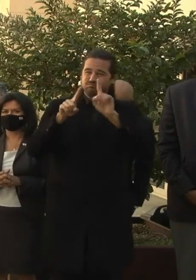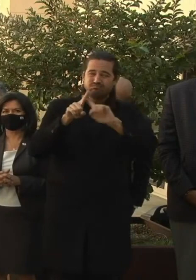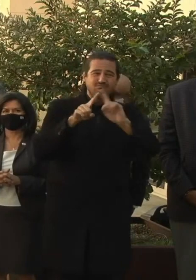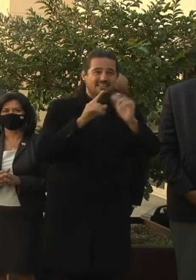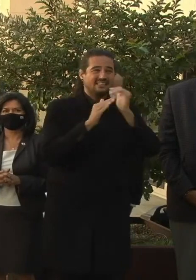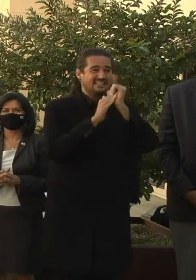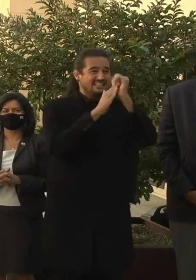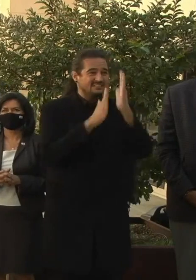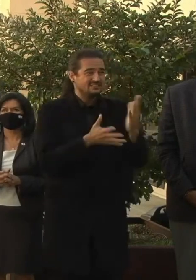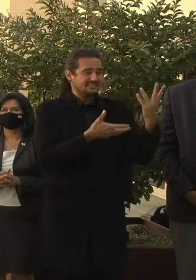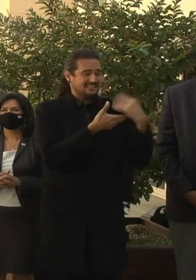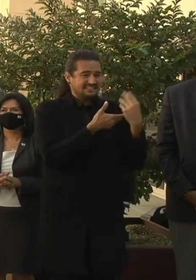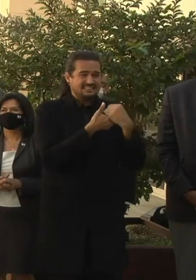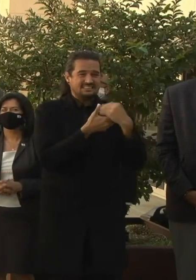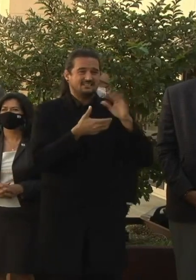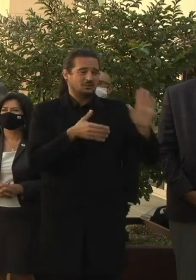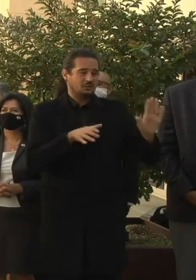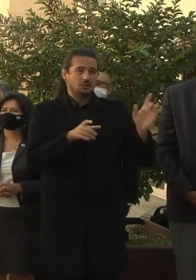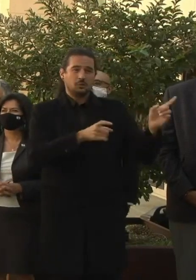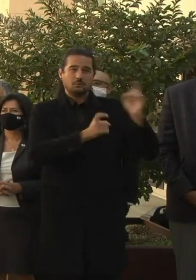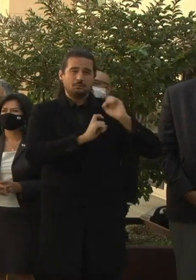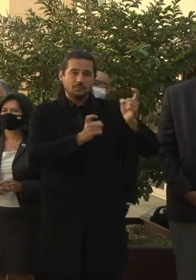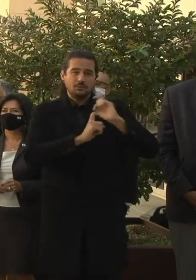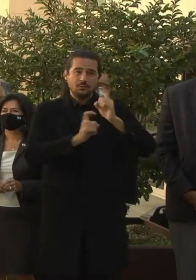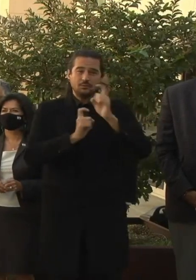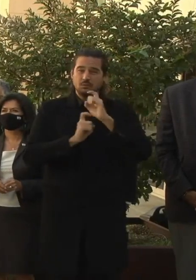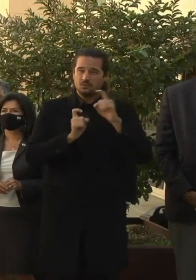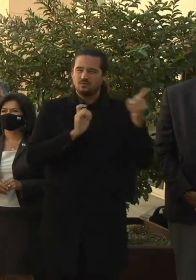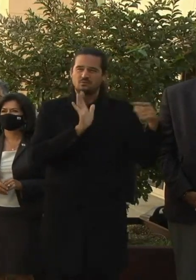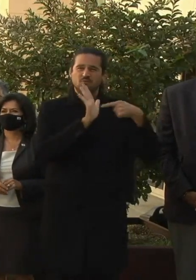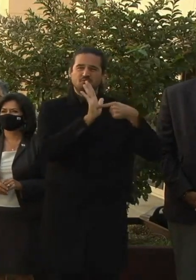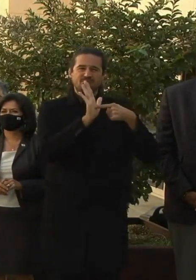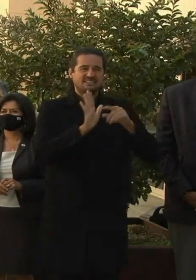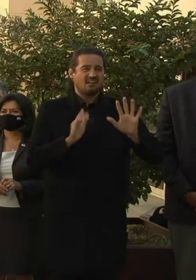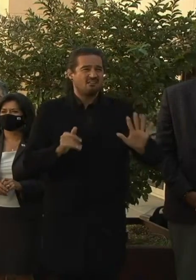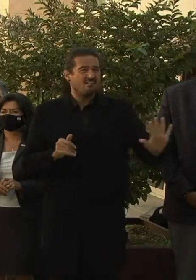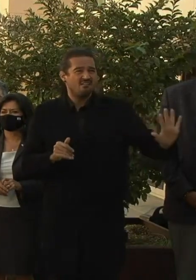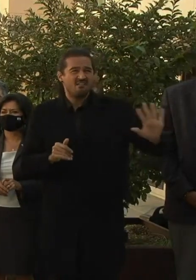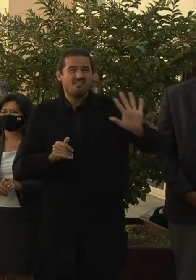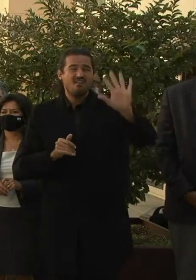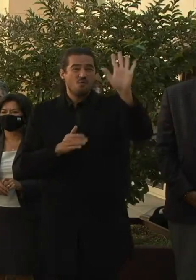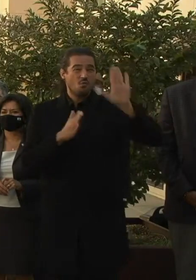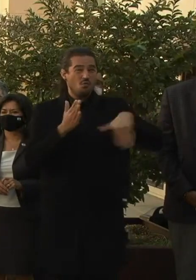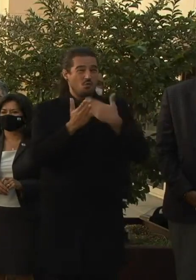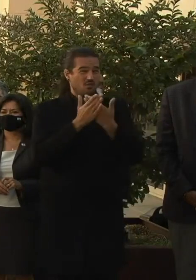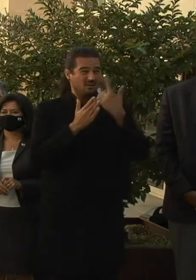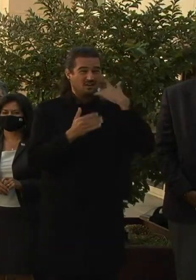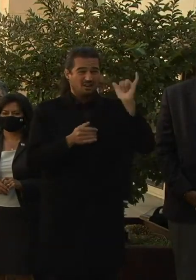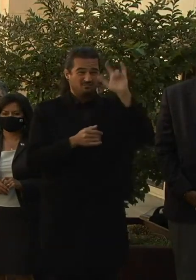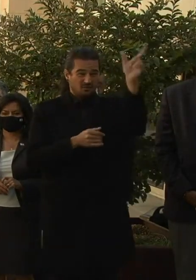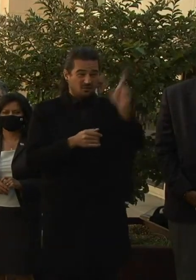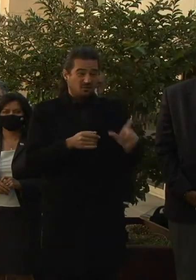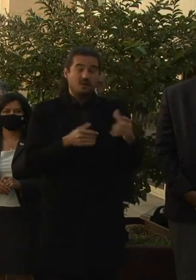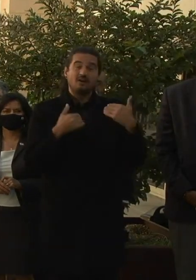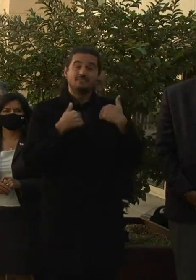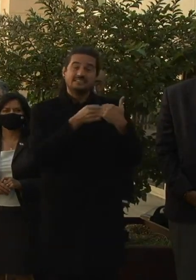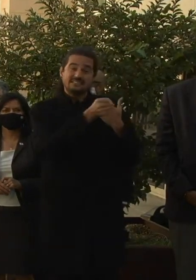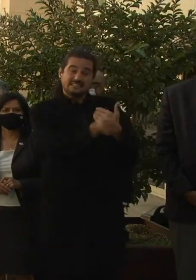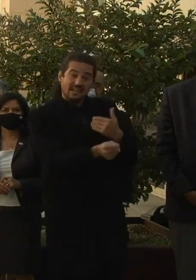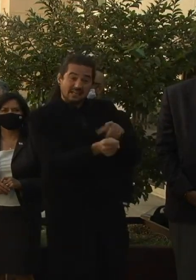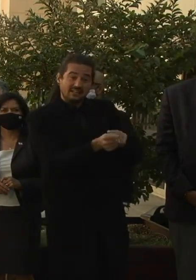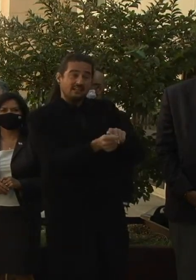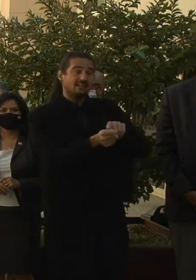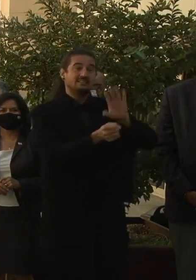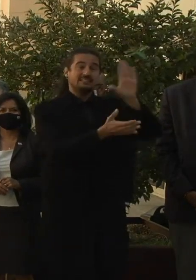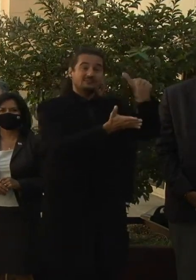see it represented in every part of the state of California, representatives from Southern California, not just here in Northern California. So it means a lot